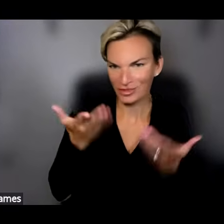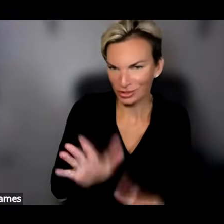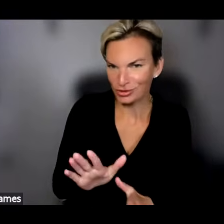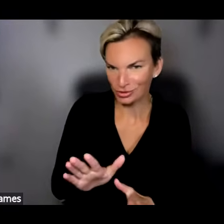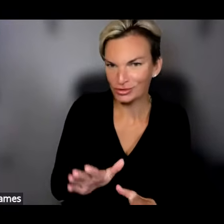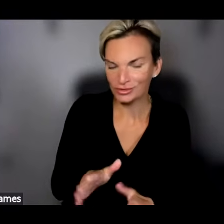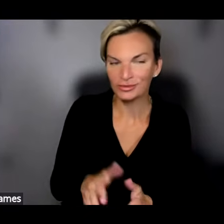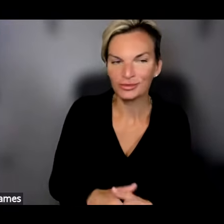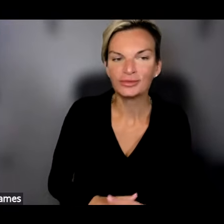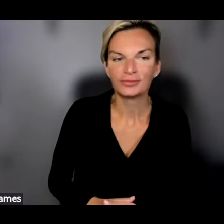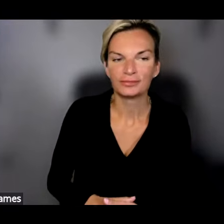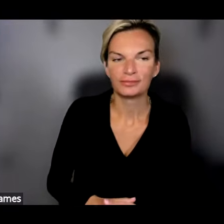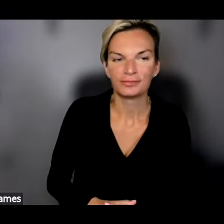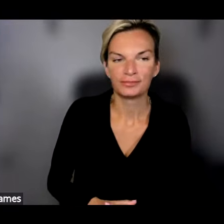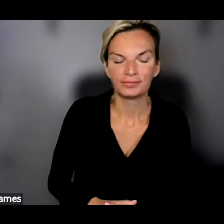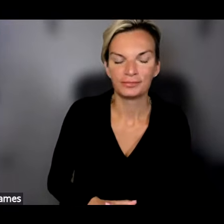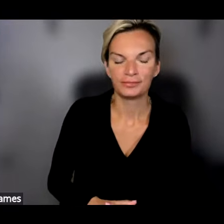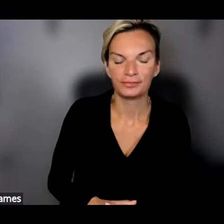applies for the proposal